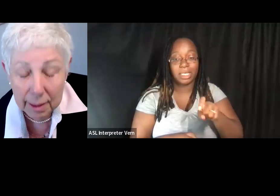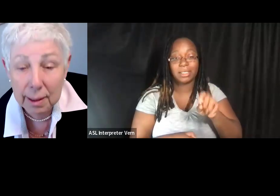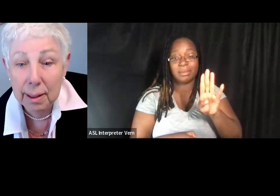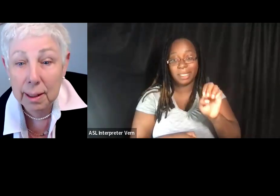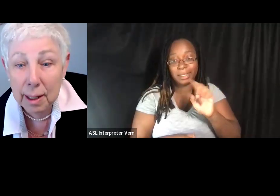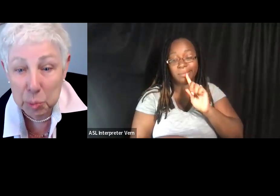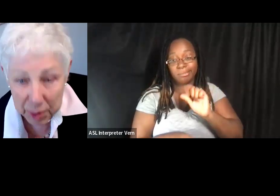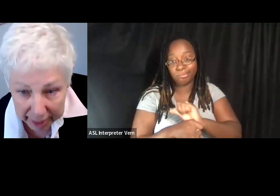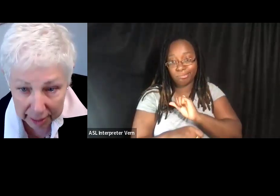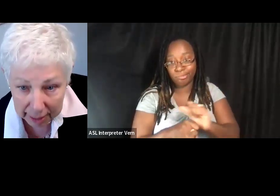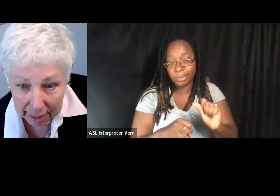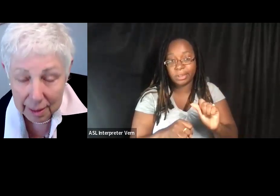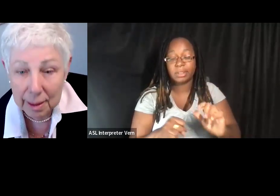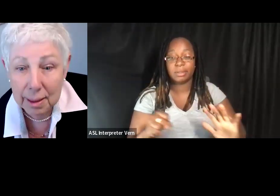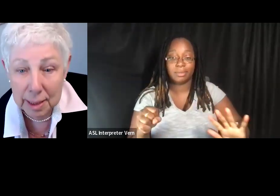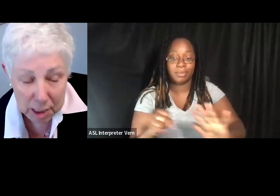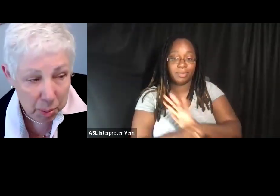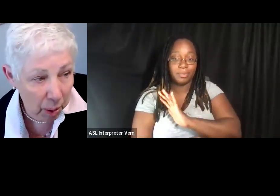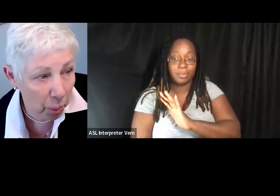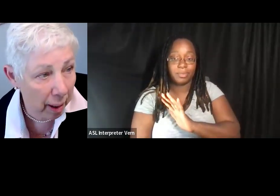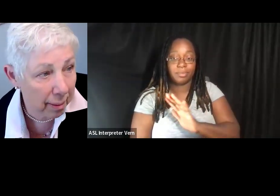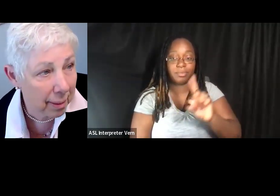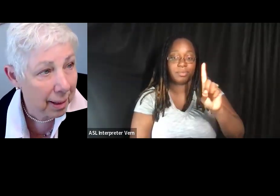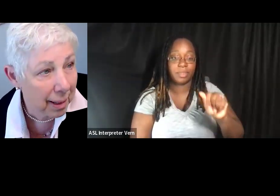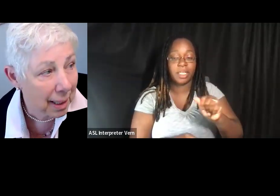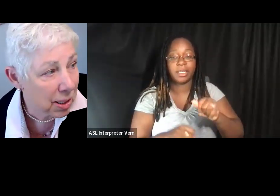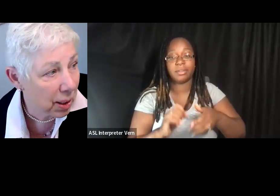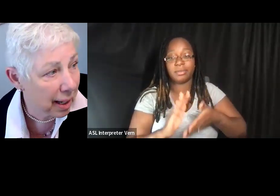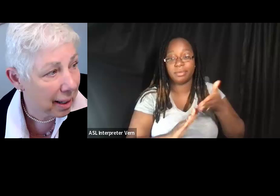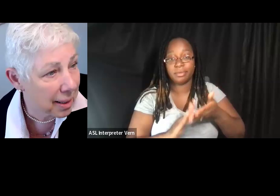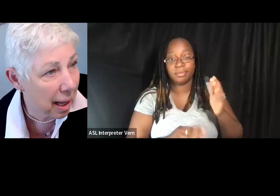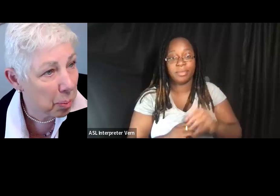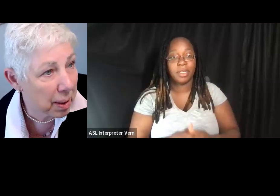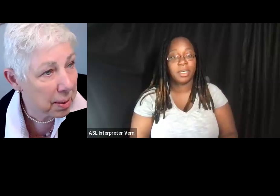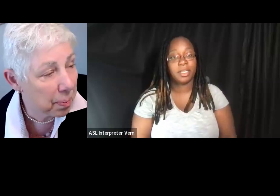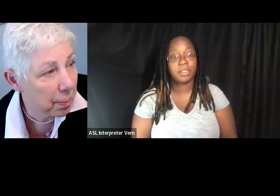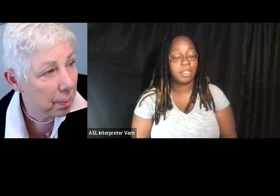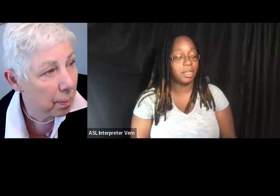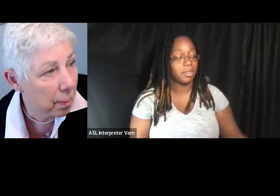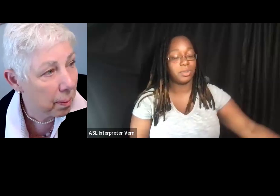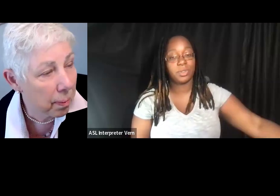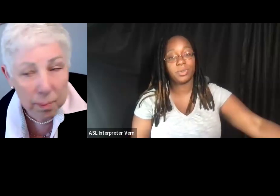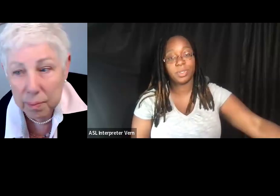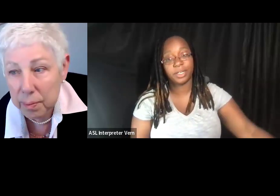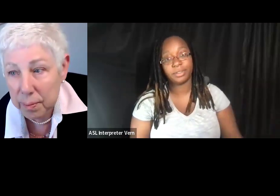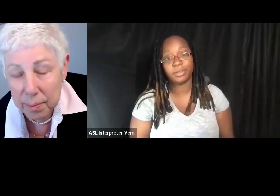truly, completely disability run. Let's look at that next slide, please.